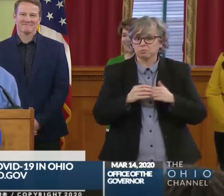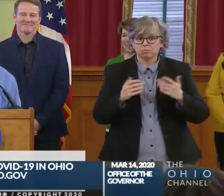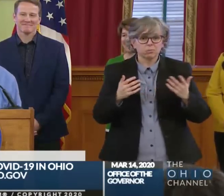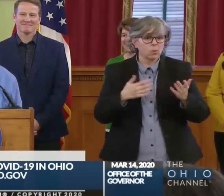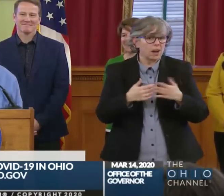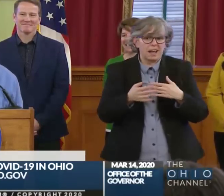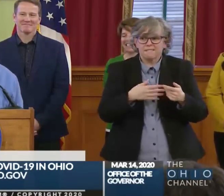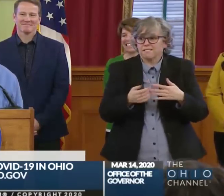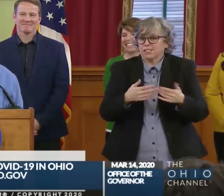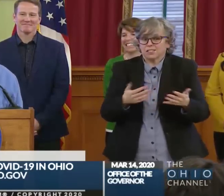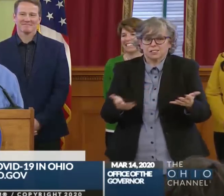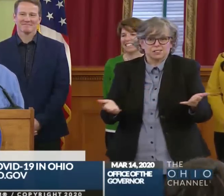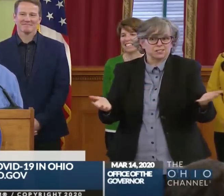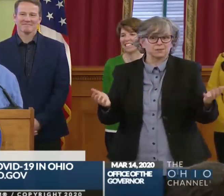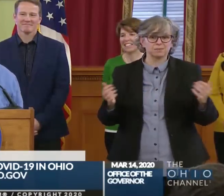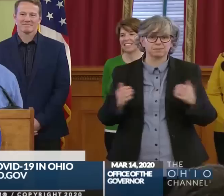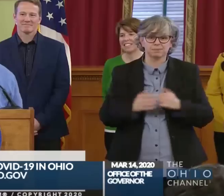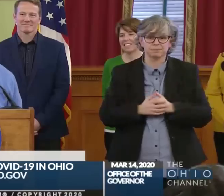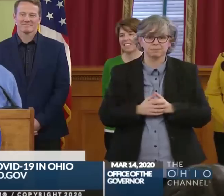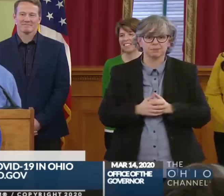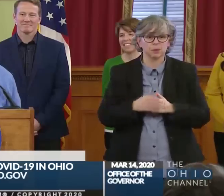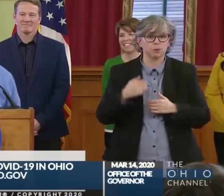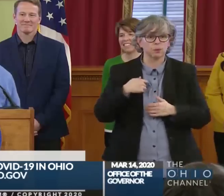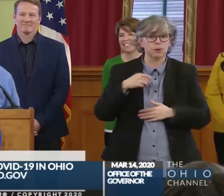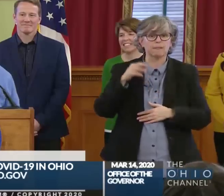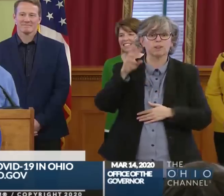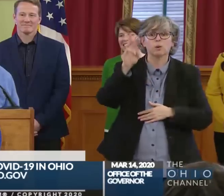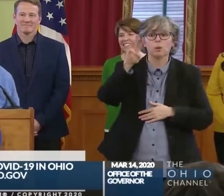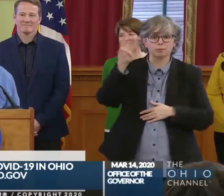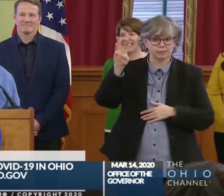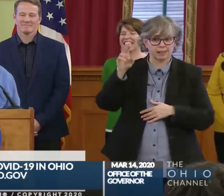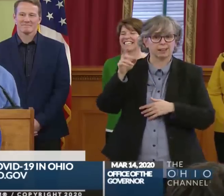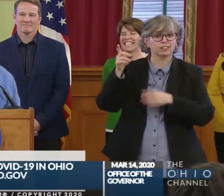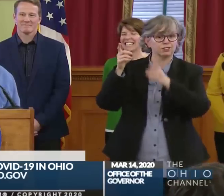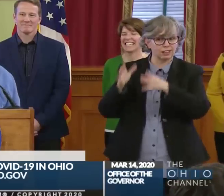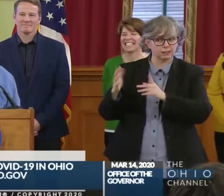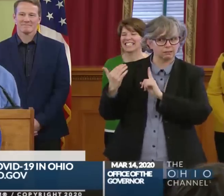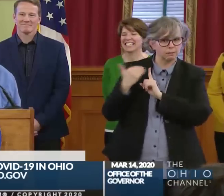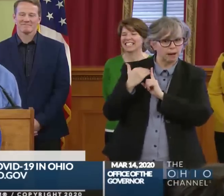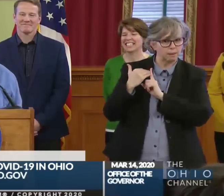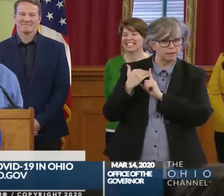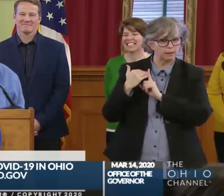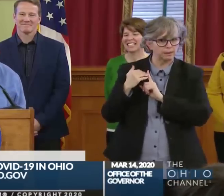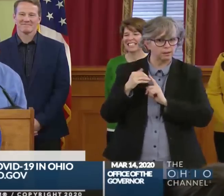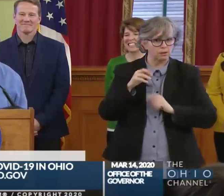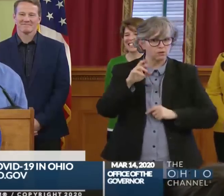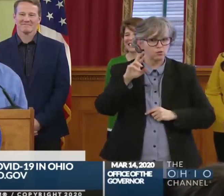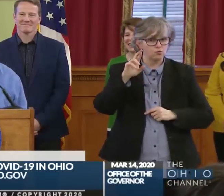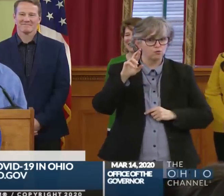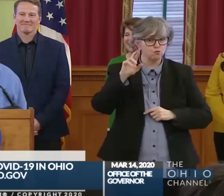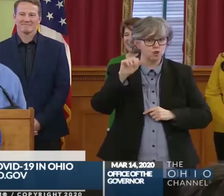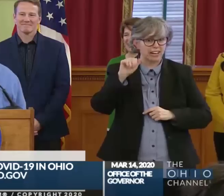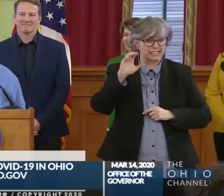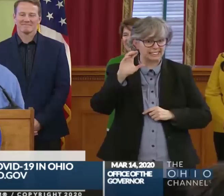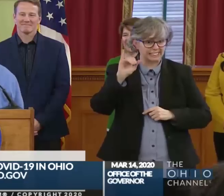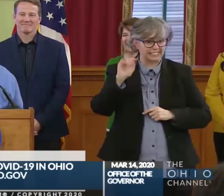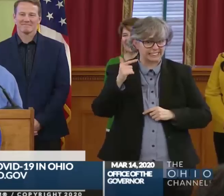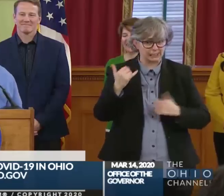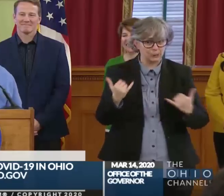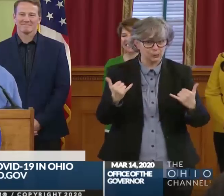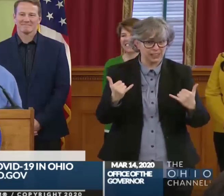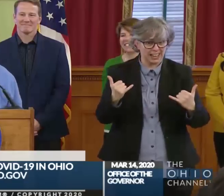here knows, he reminds me that they're racing tonight. They're racing at Northfield and at Miami Valley